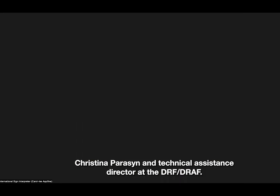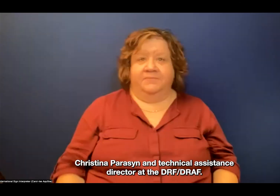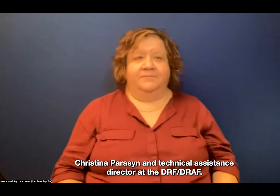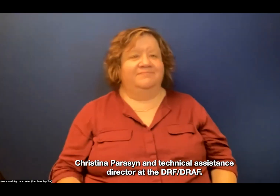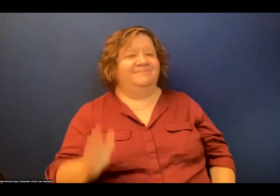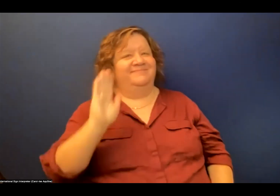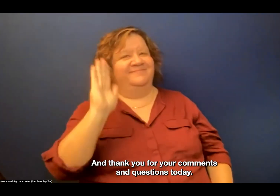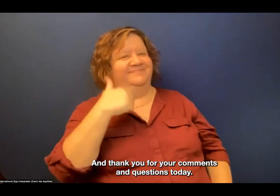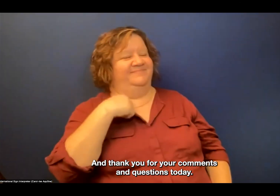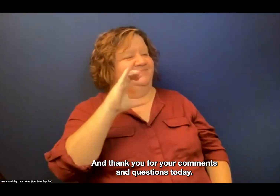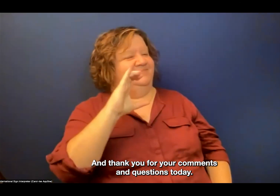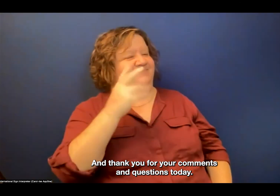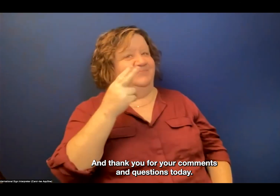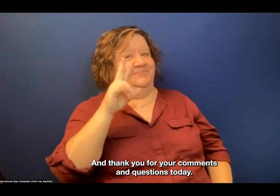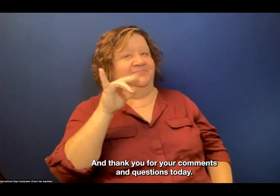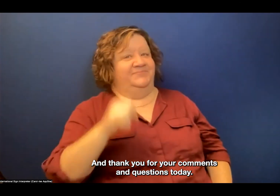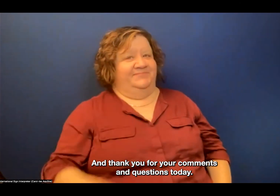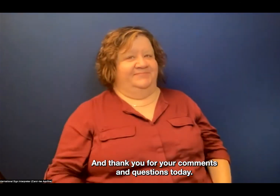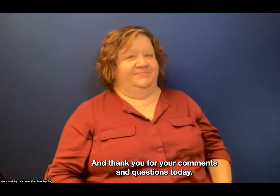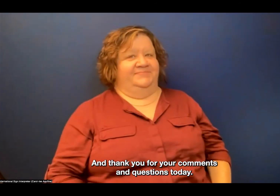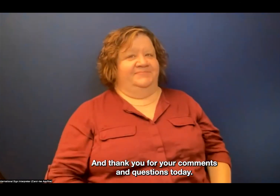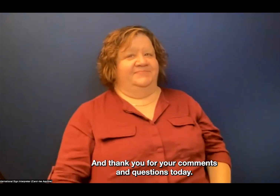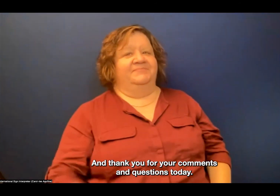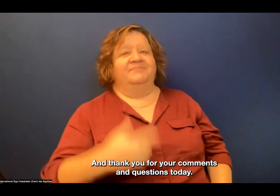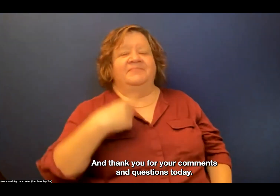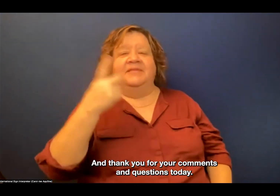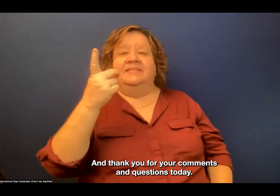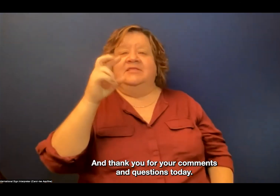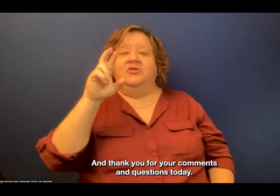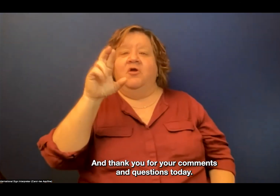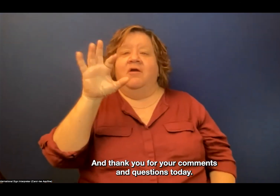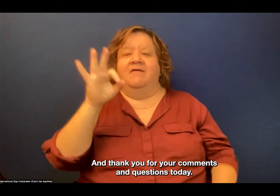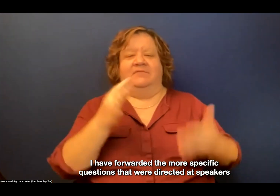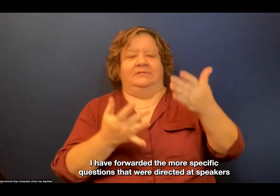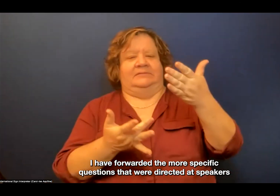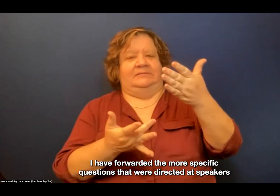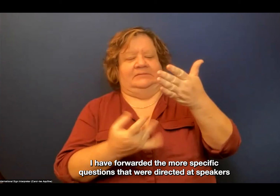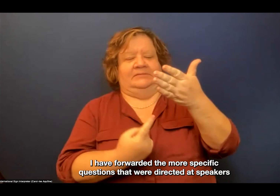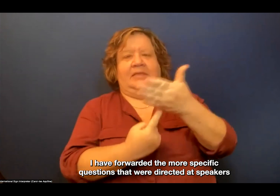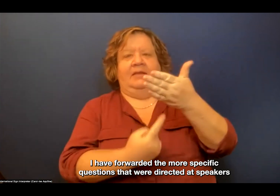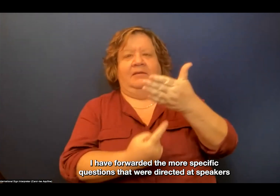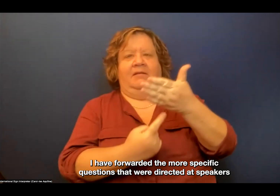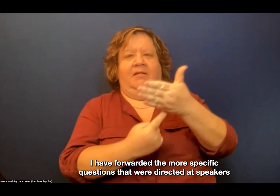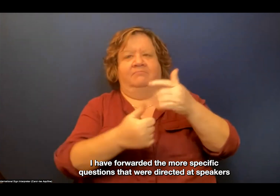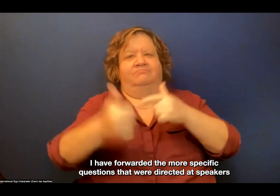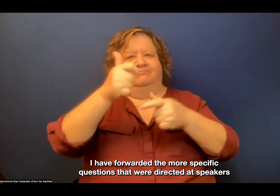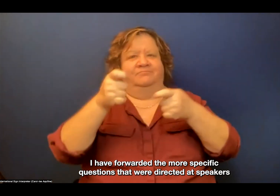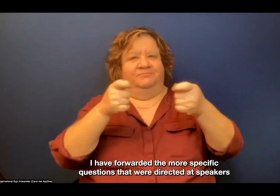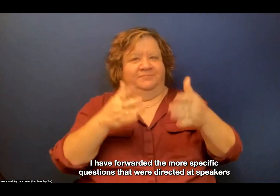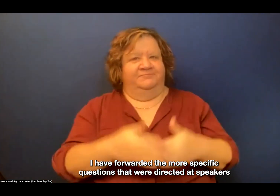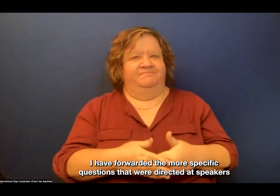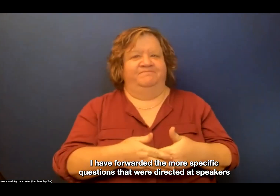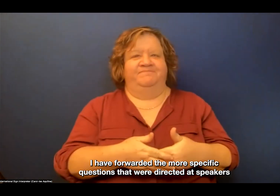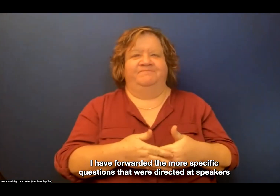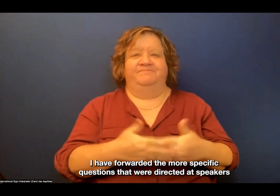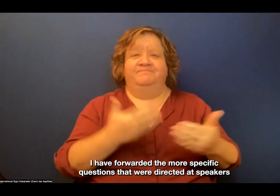Director at DRF and DRAF. Thank you for your comments and questions today. I've forwarded the more